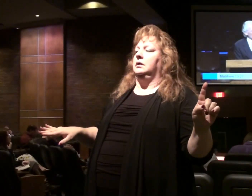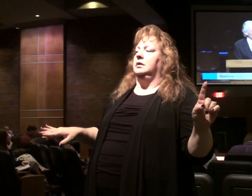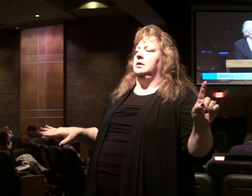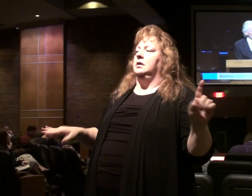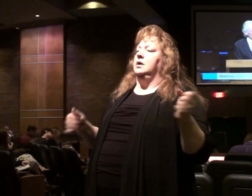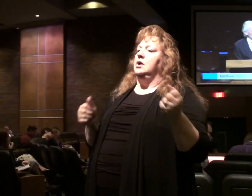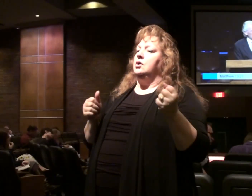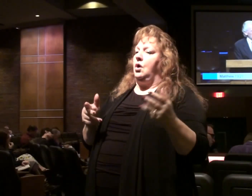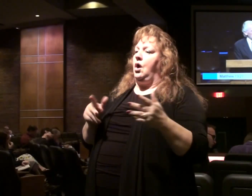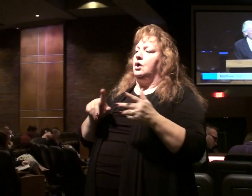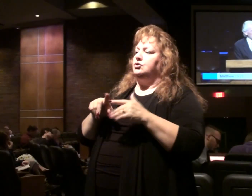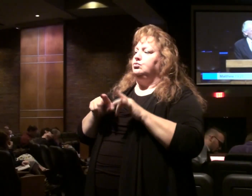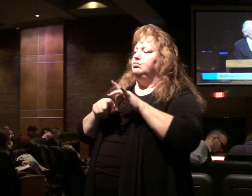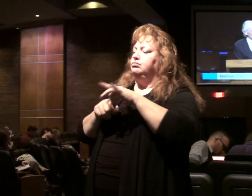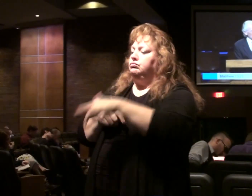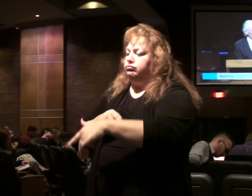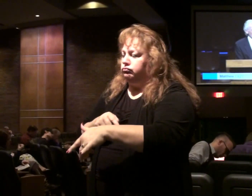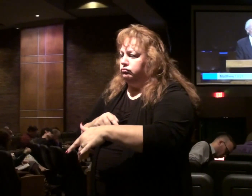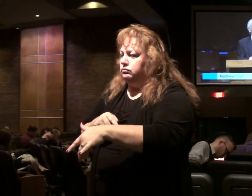to stumble.